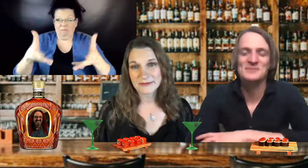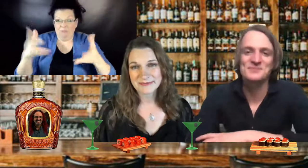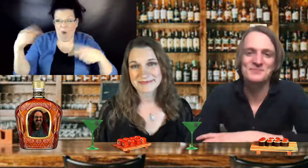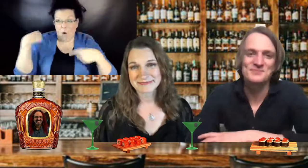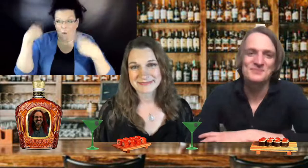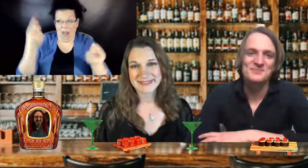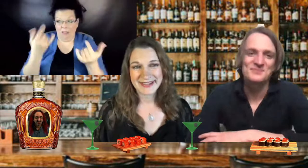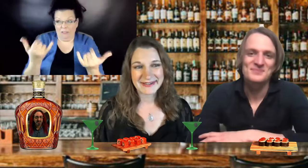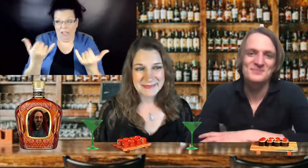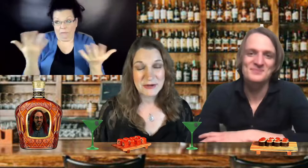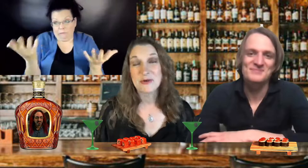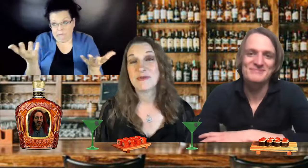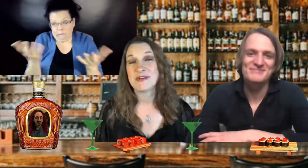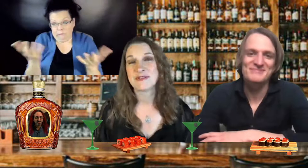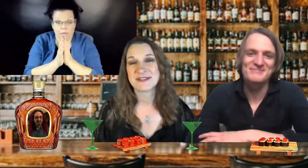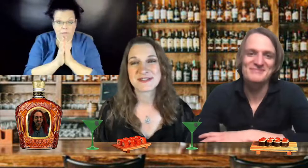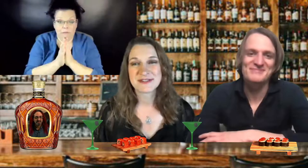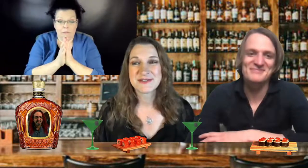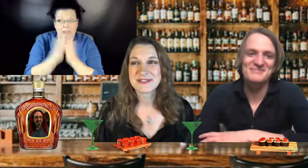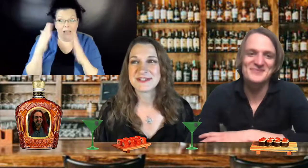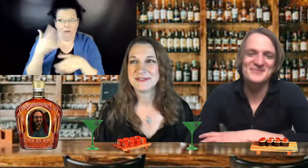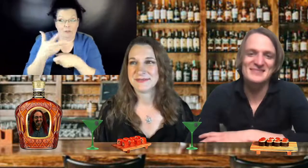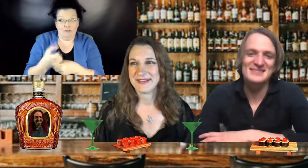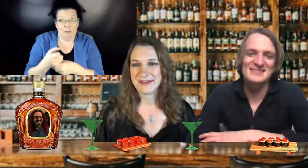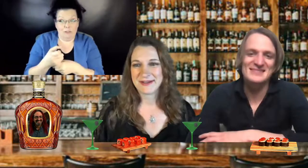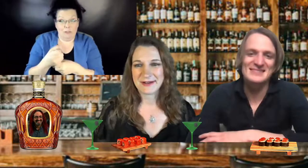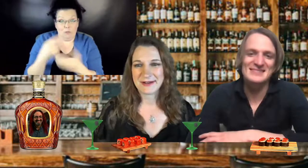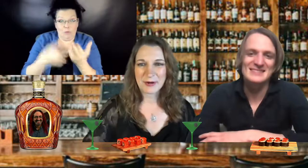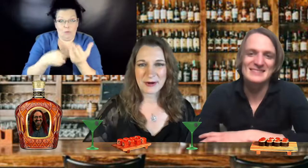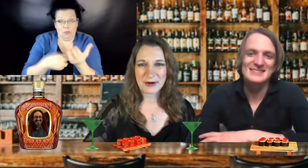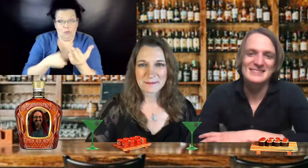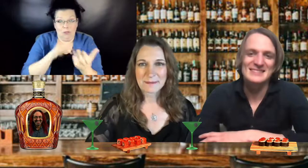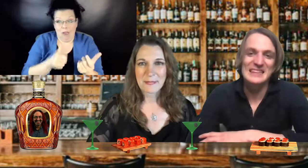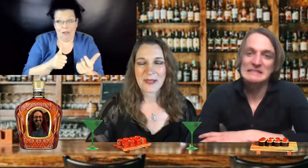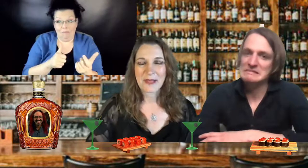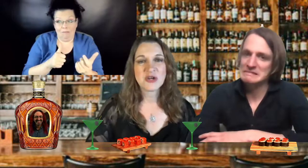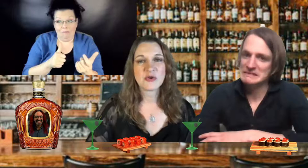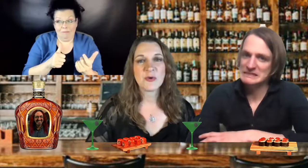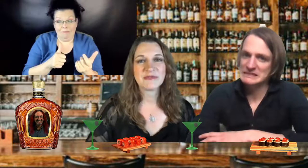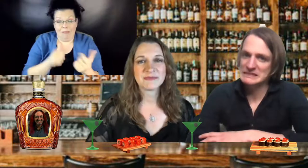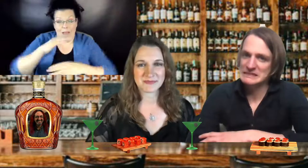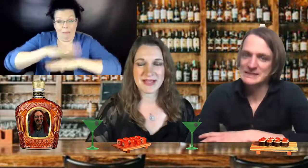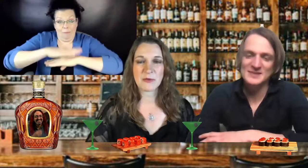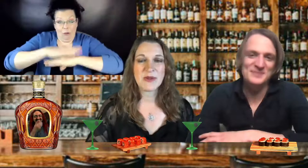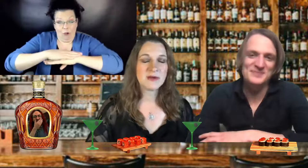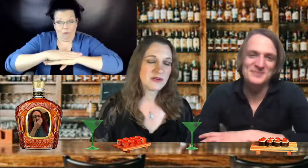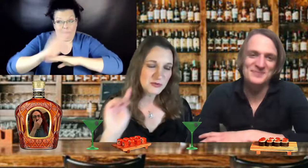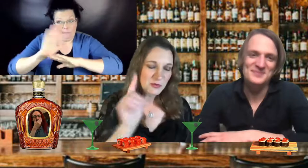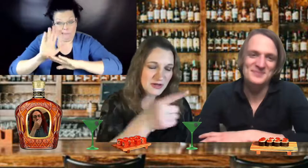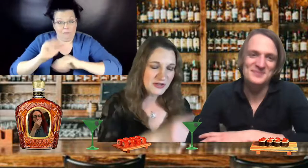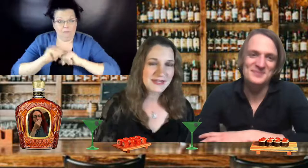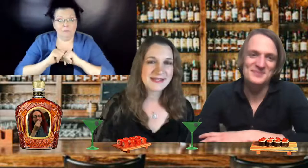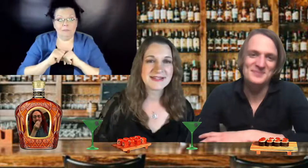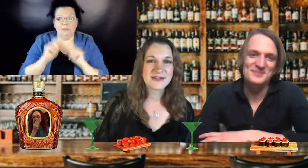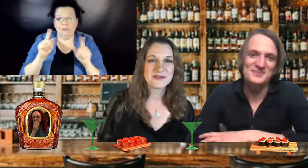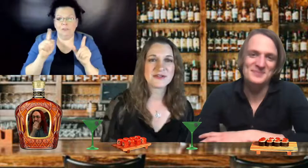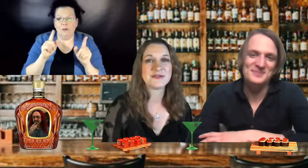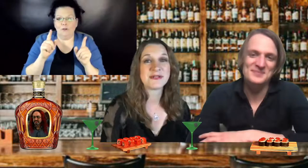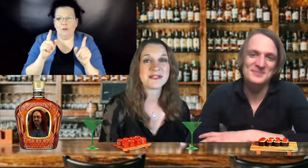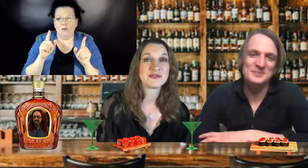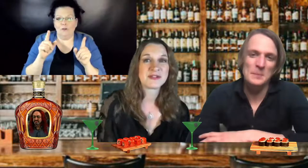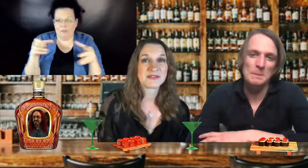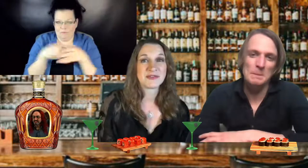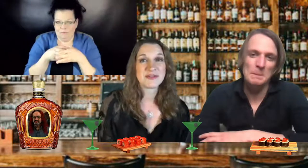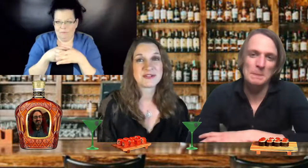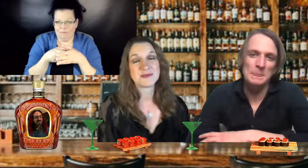So yeah, I don't know if I trust the sushi on the bar. So we are getting together to